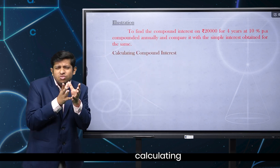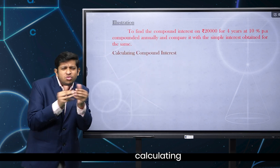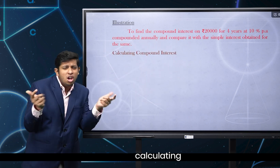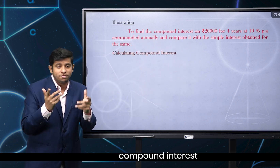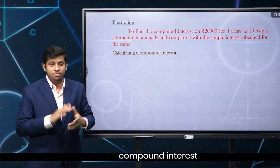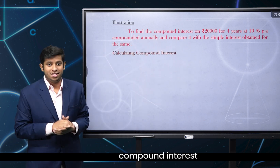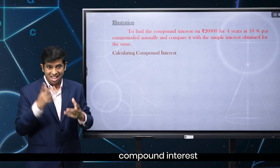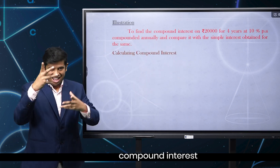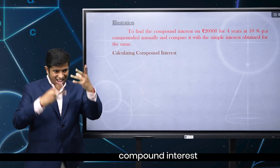Calculating compound interest.